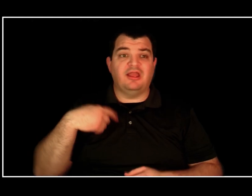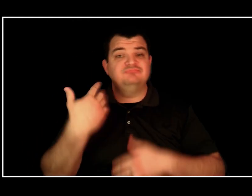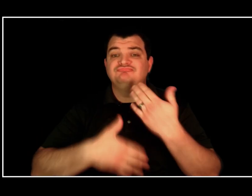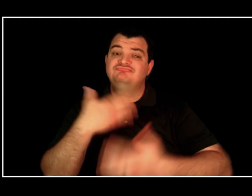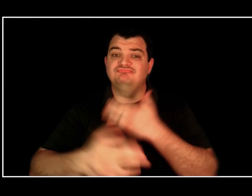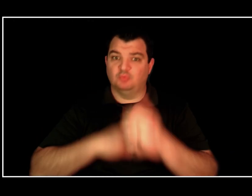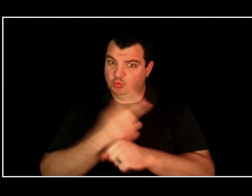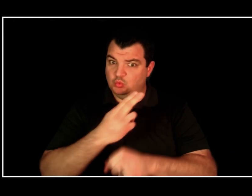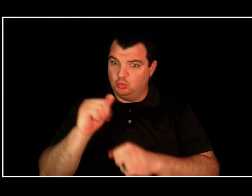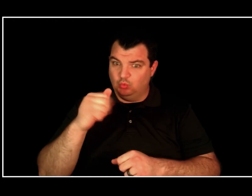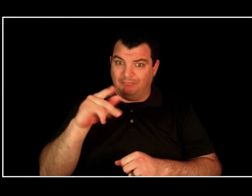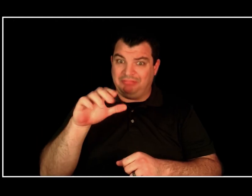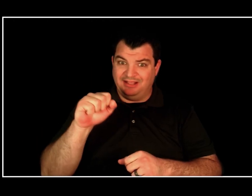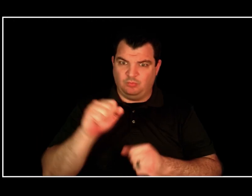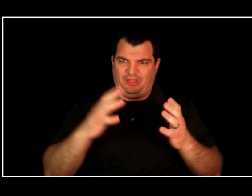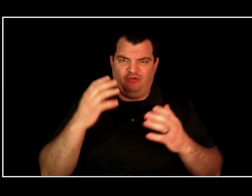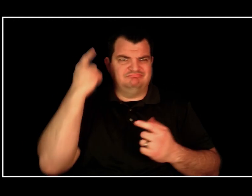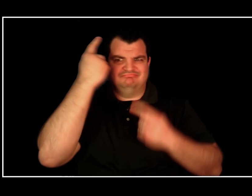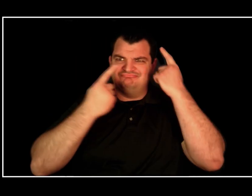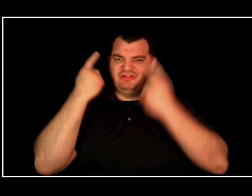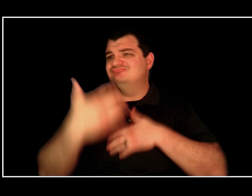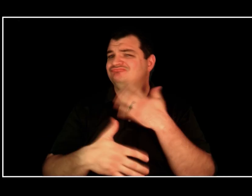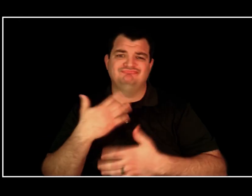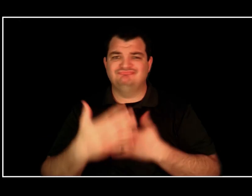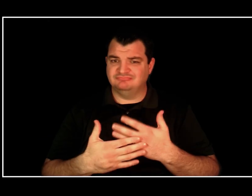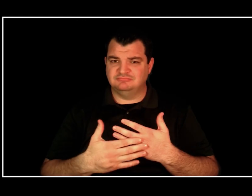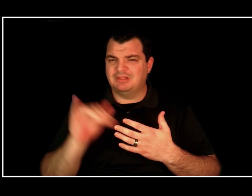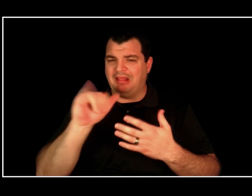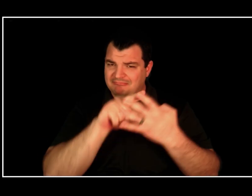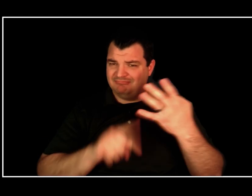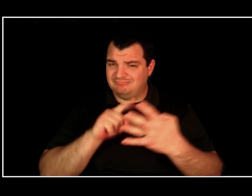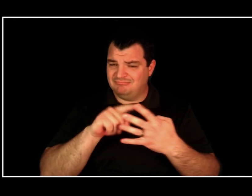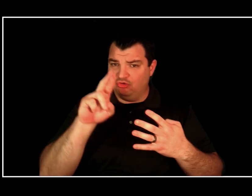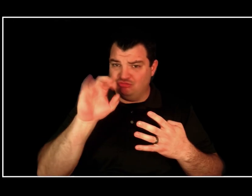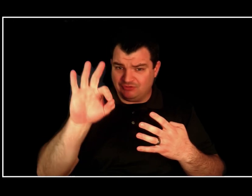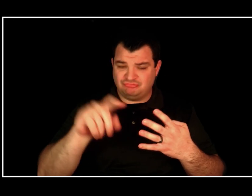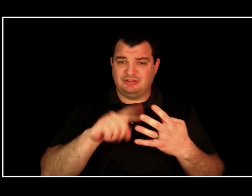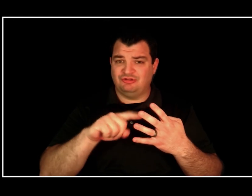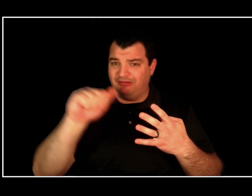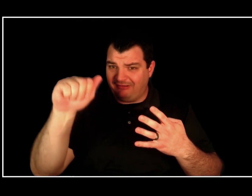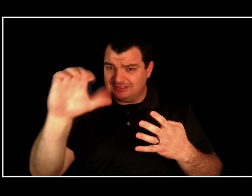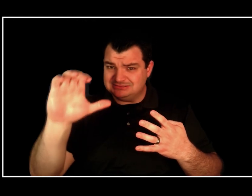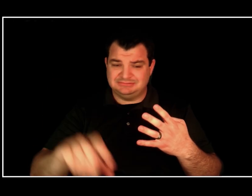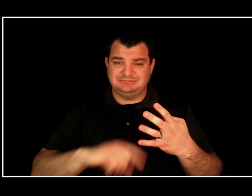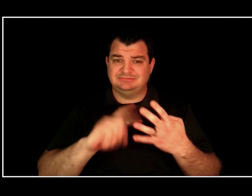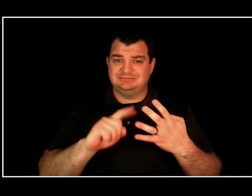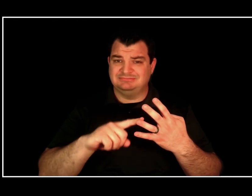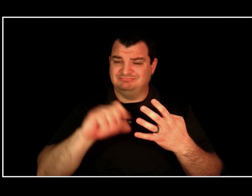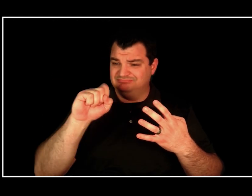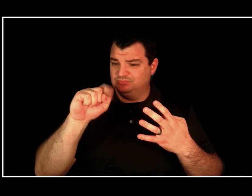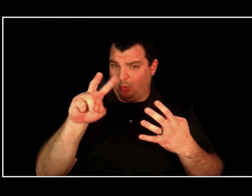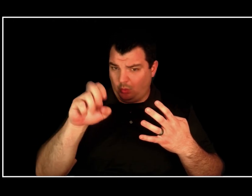use many household appliances without thinking much about them. Things like refrigerators, air